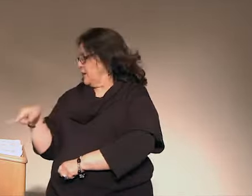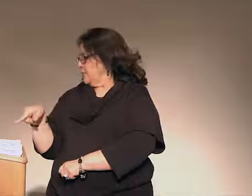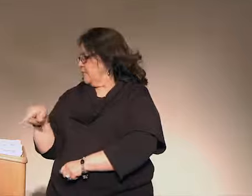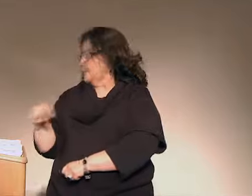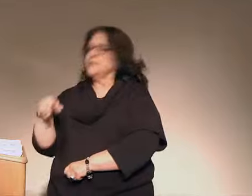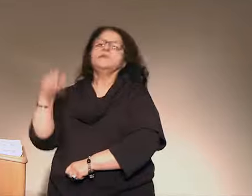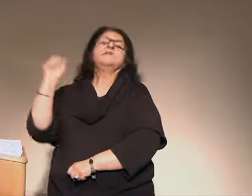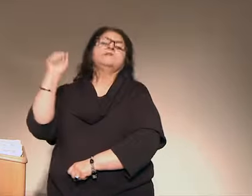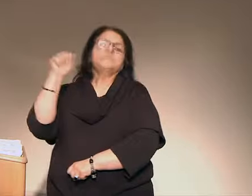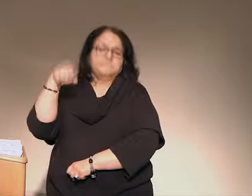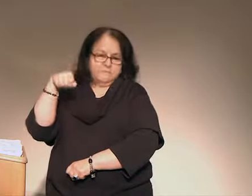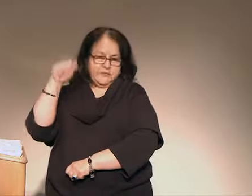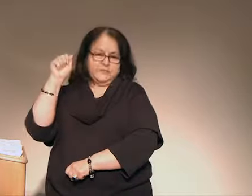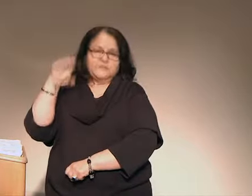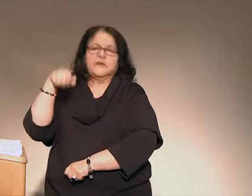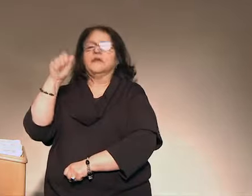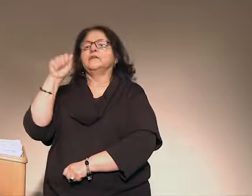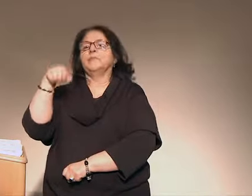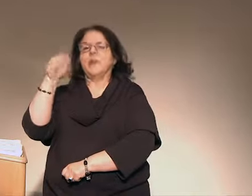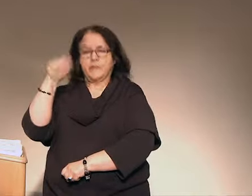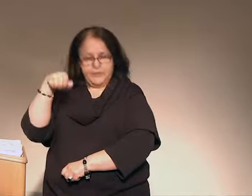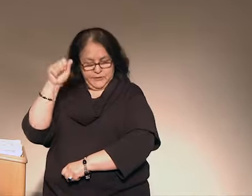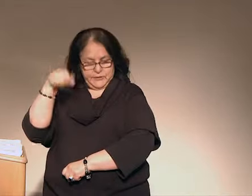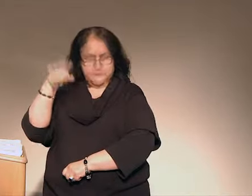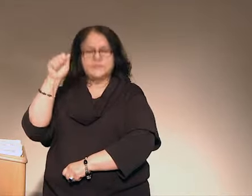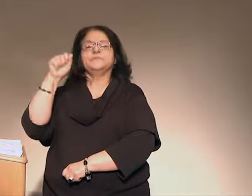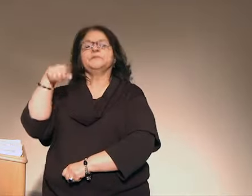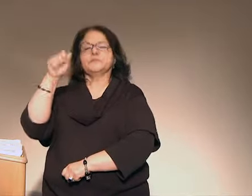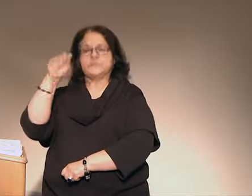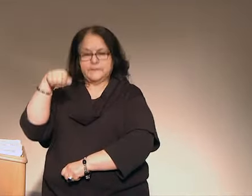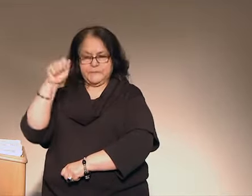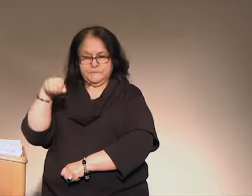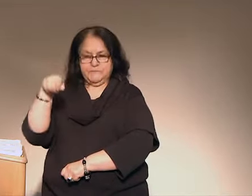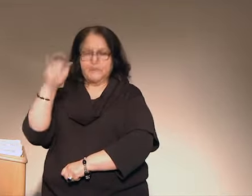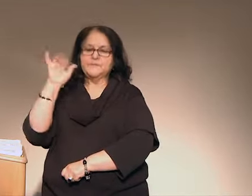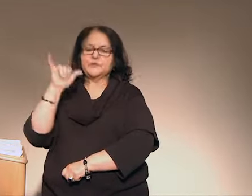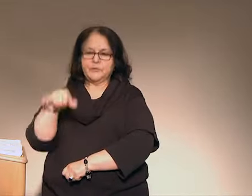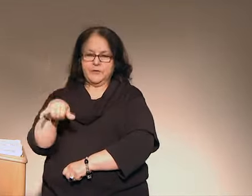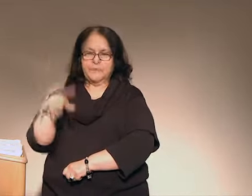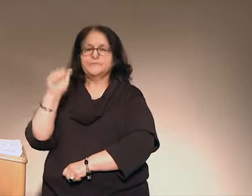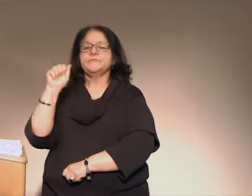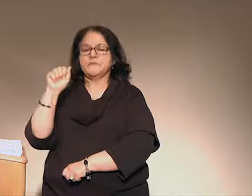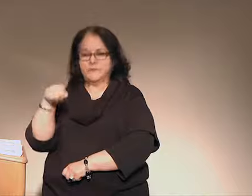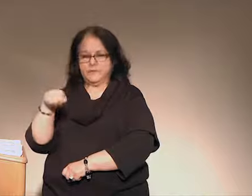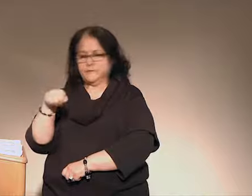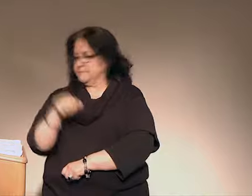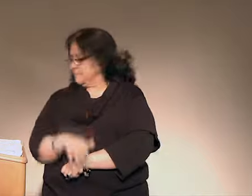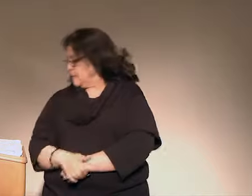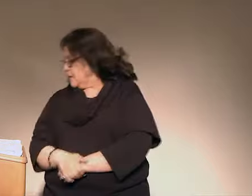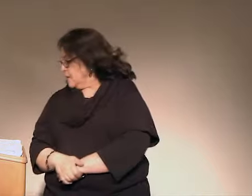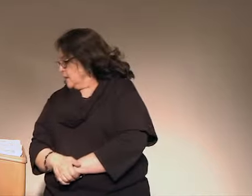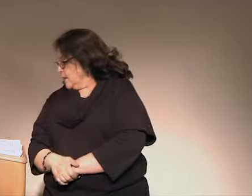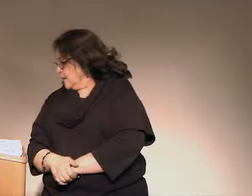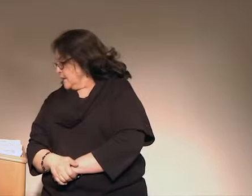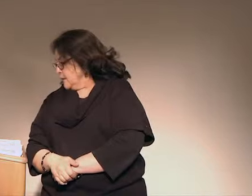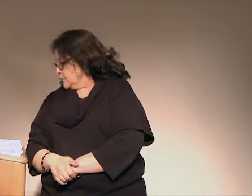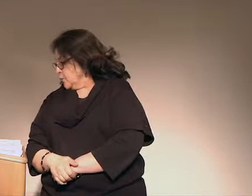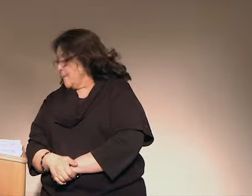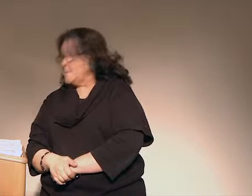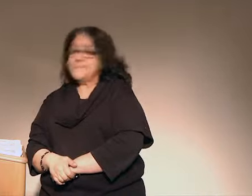after that, yes, kind of like a little bobblehead. Yes, yes, yes, yes. Okay, so yeah, yes. Next row,